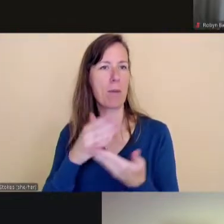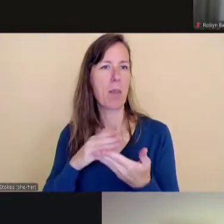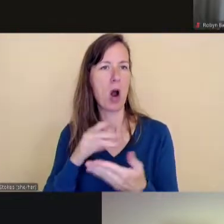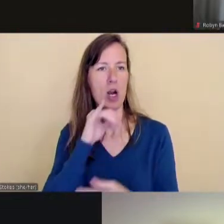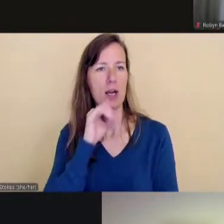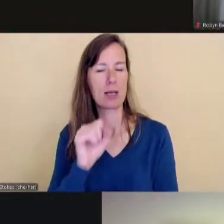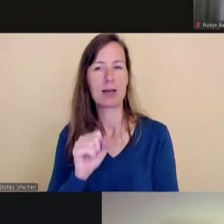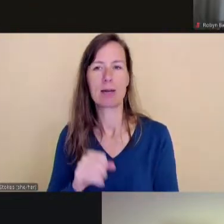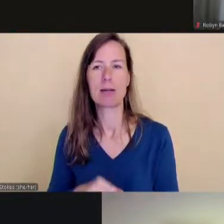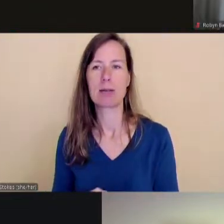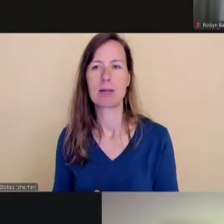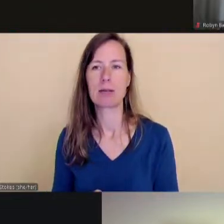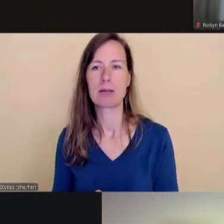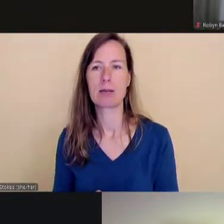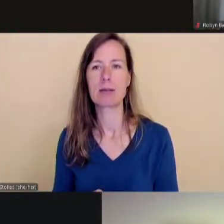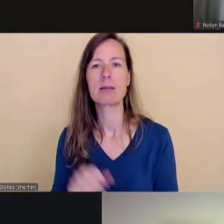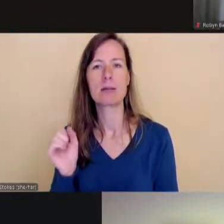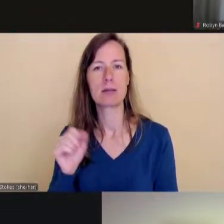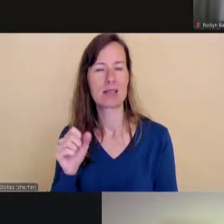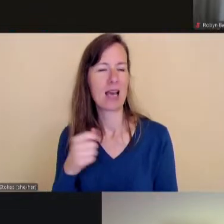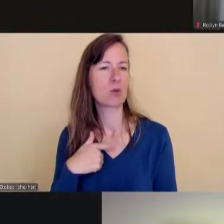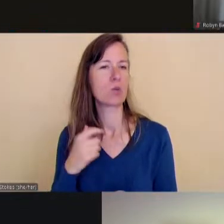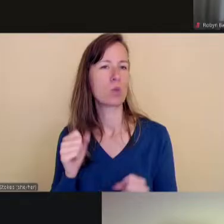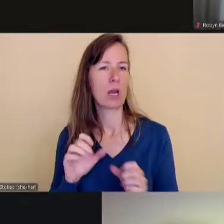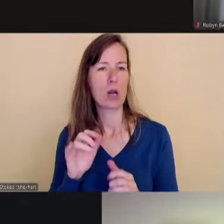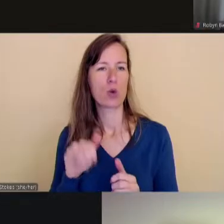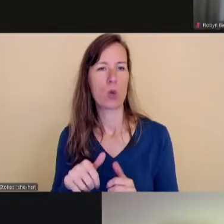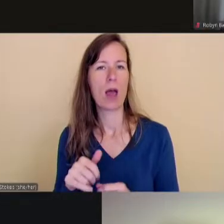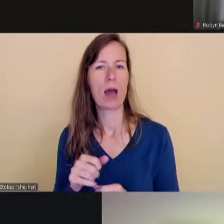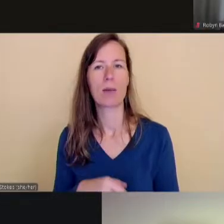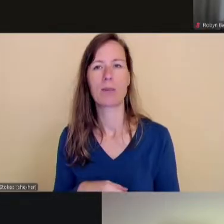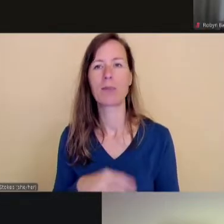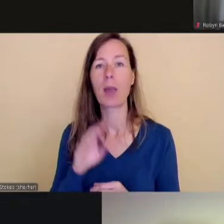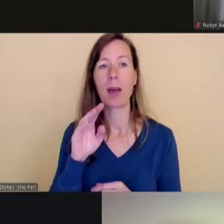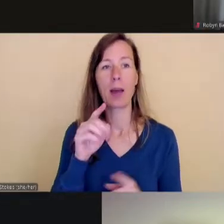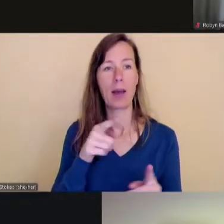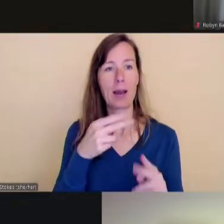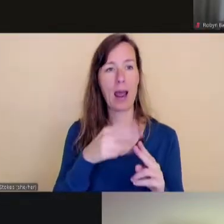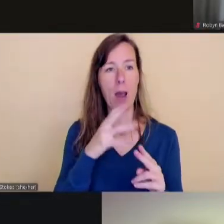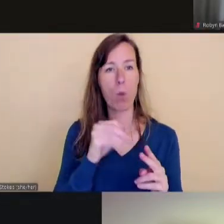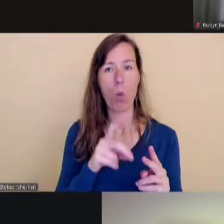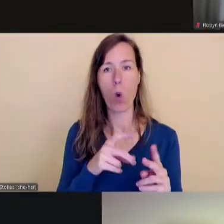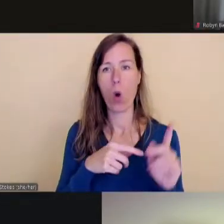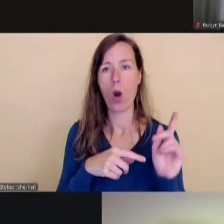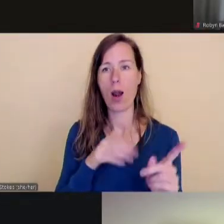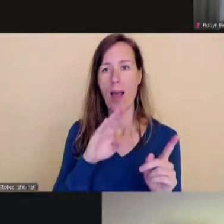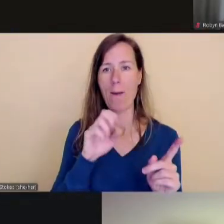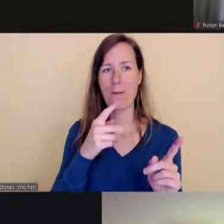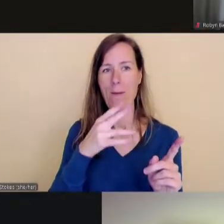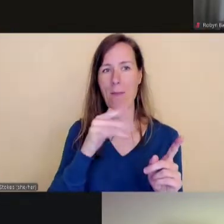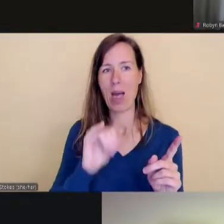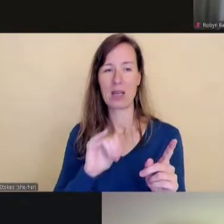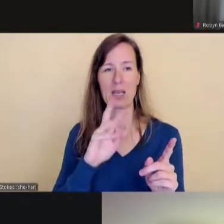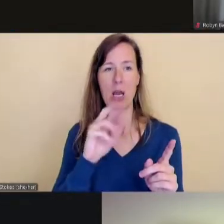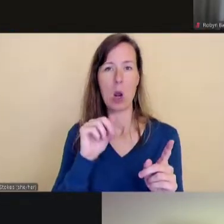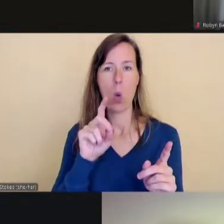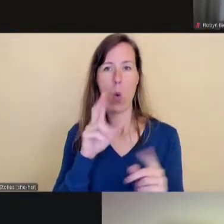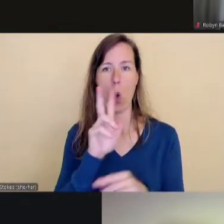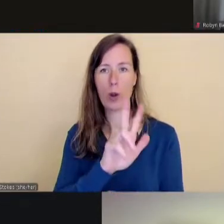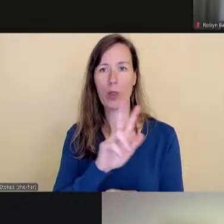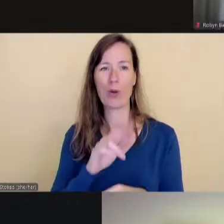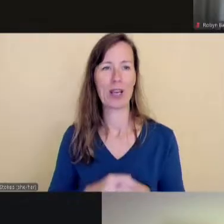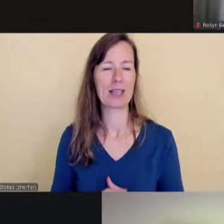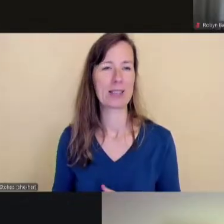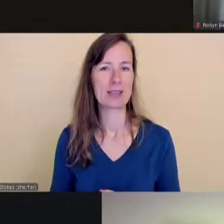can do that. All right, thank you. Ma'am, name and ward. Bethany L'Italian, Ward 3. Yep. I'm going to get it right from